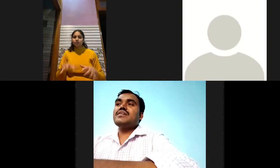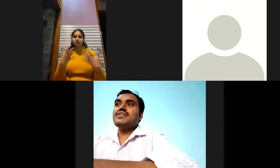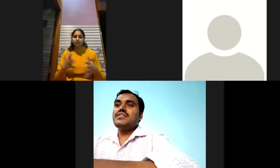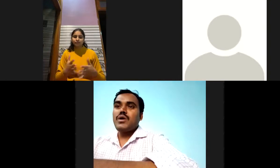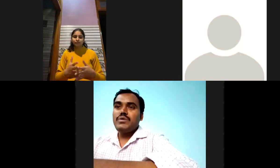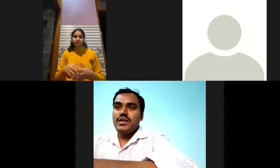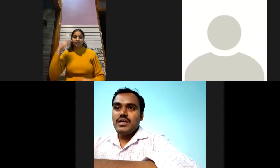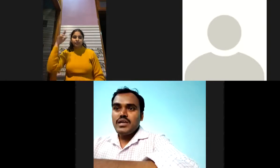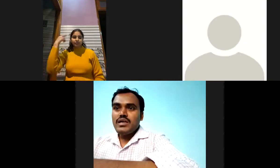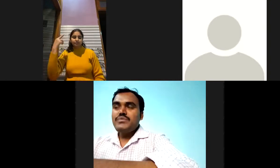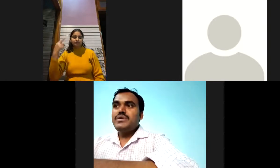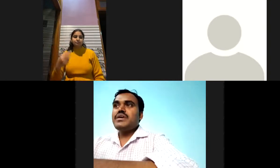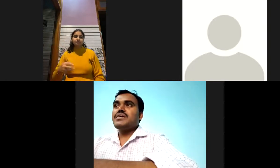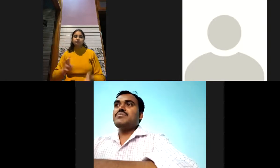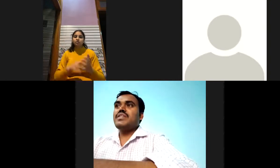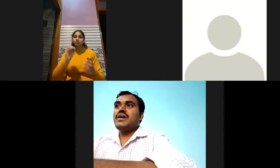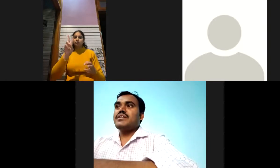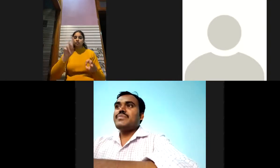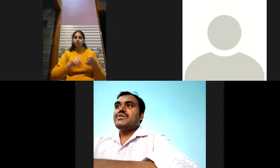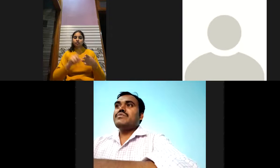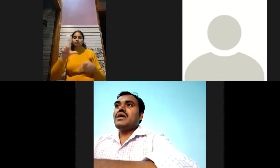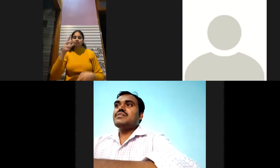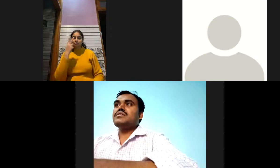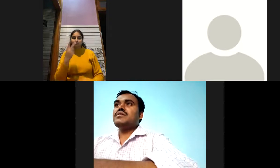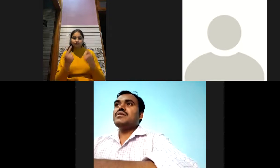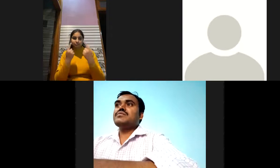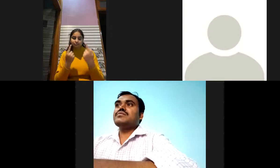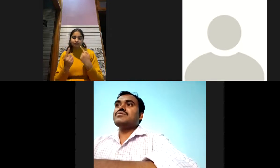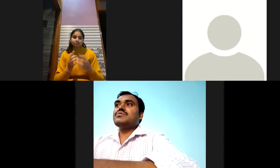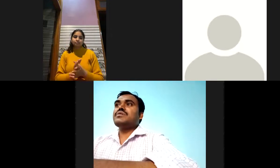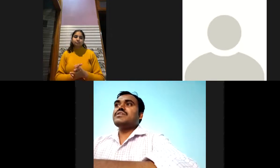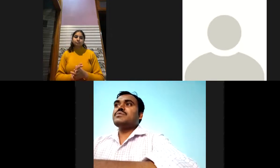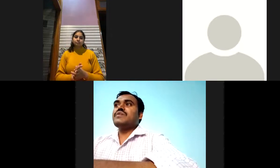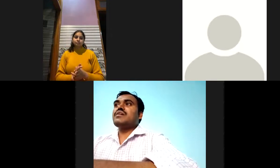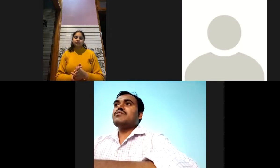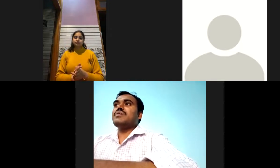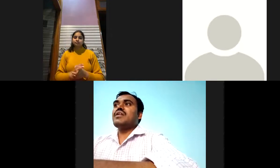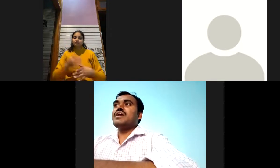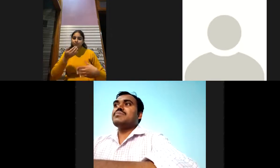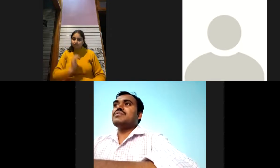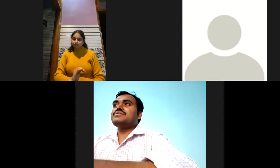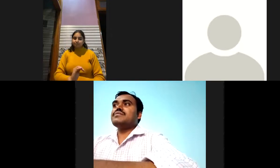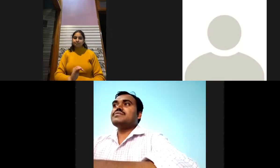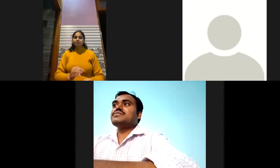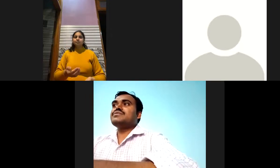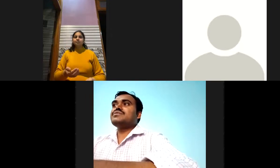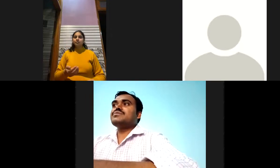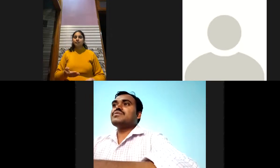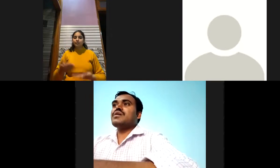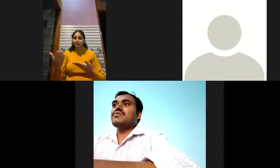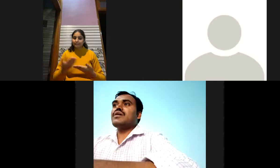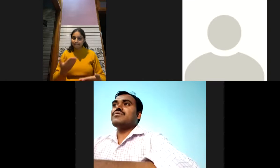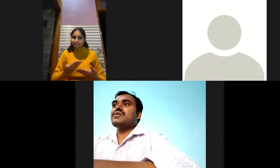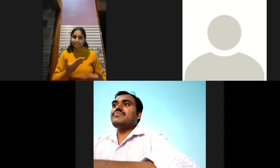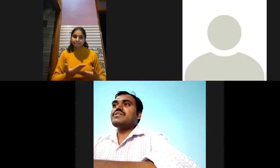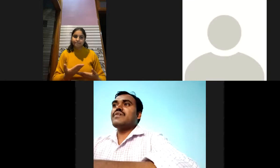and then in the novel we examine that. So when Oscar took birth, he was welcomed by light bulbs and sensitive to the